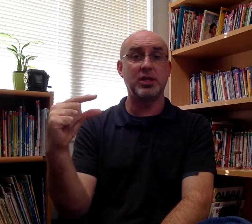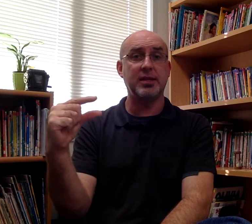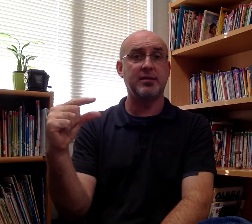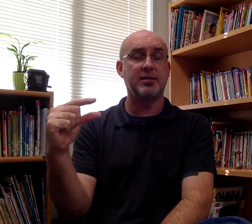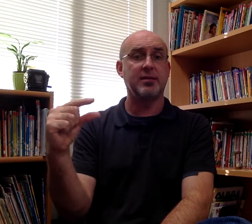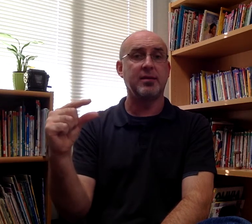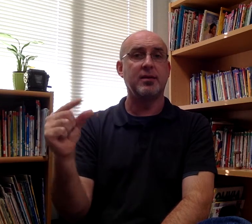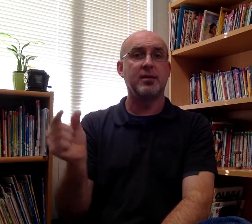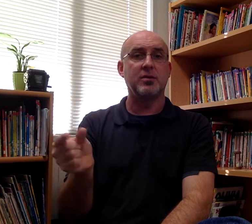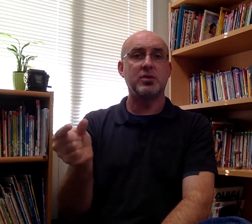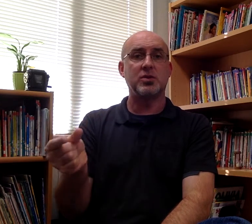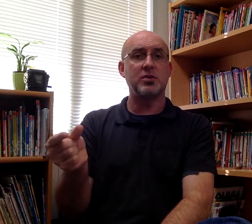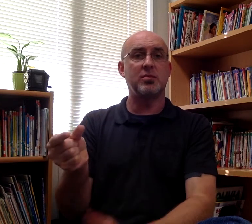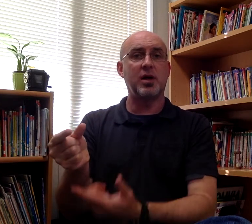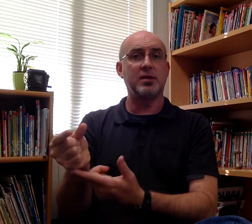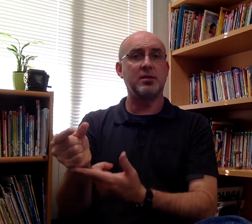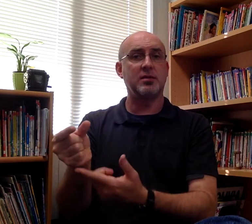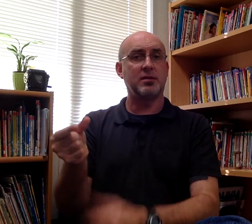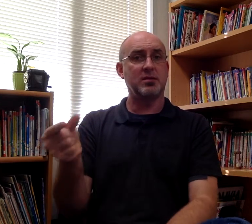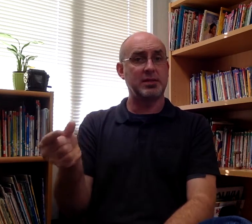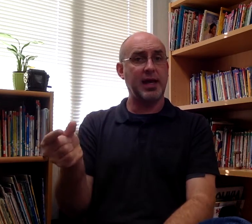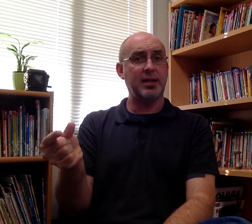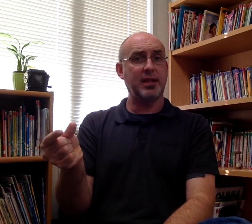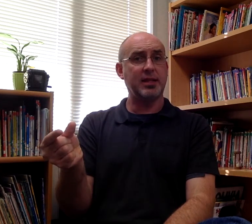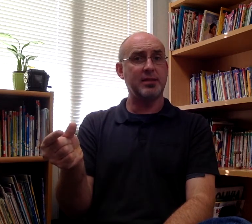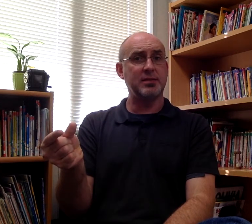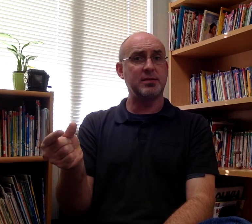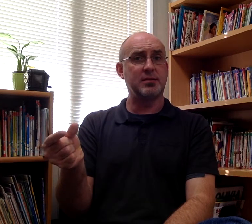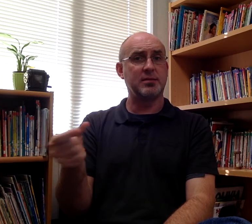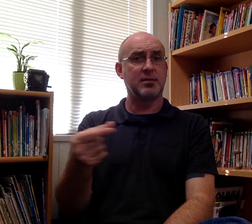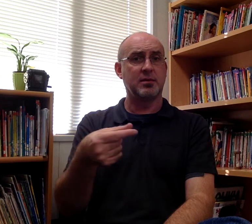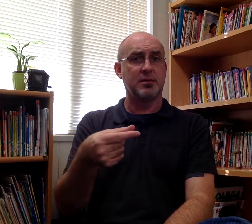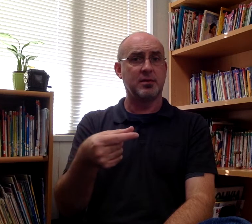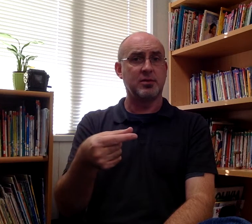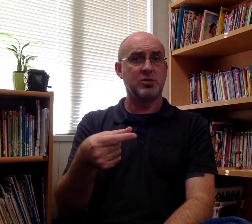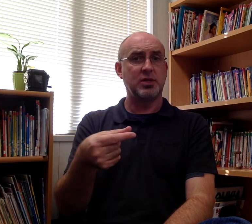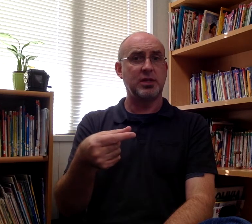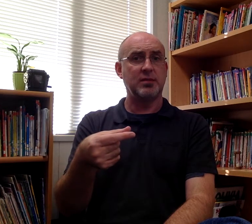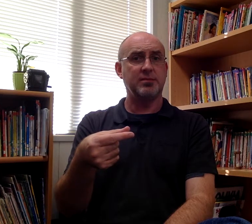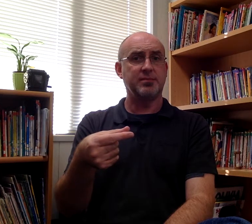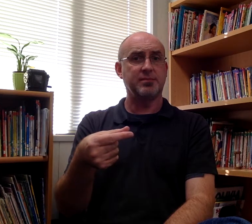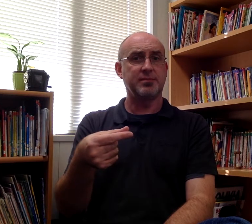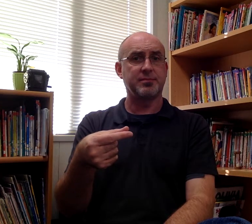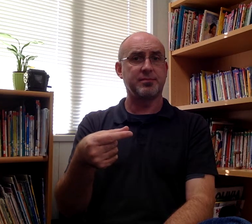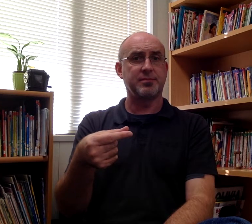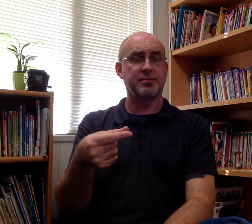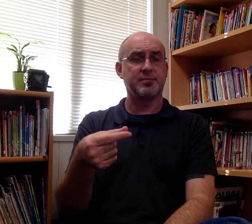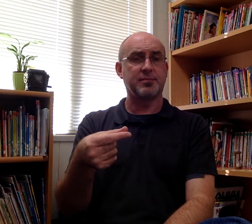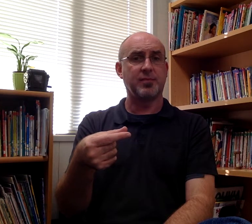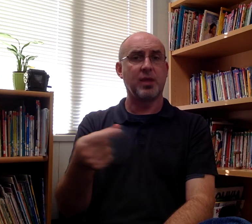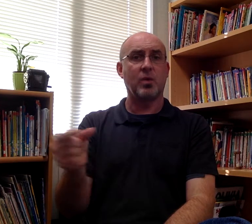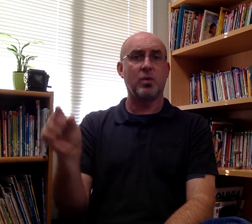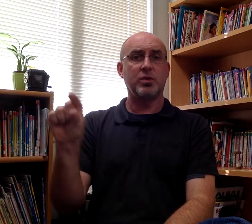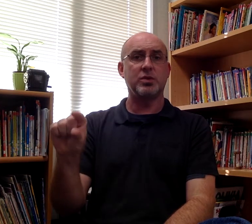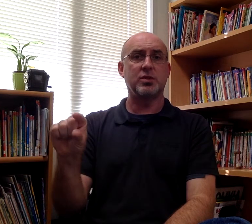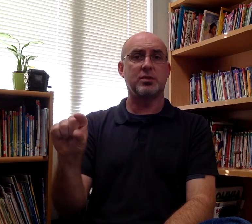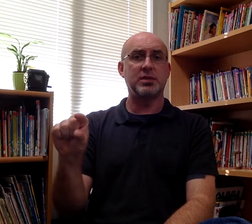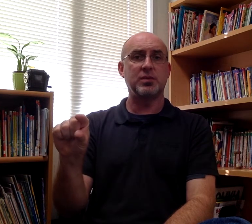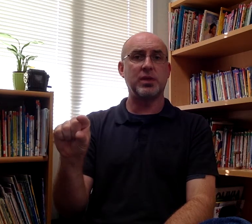G, you can turn them on their side like this, G, or you can turn them this way,